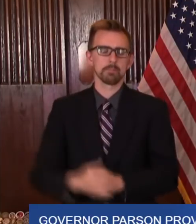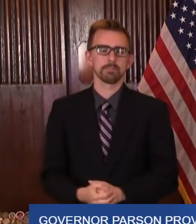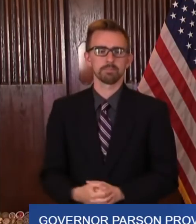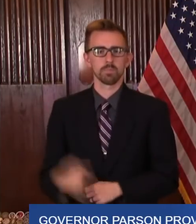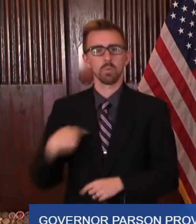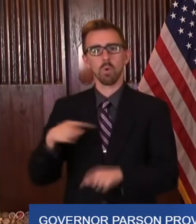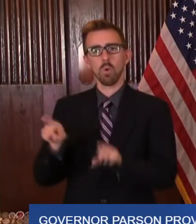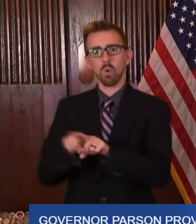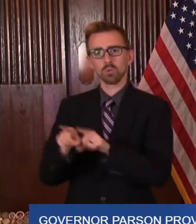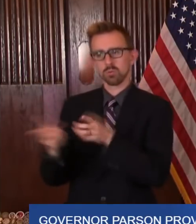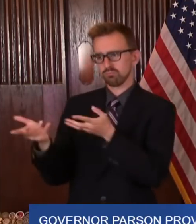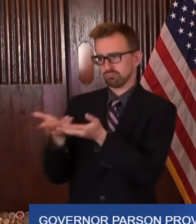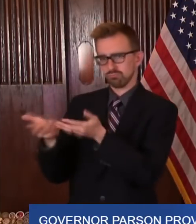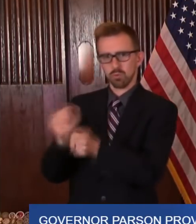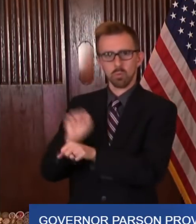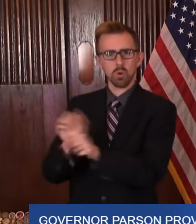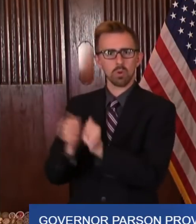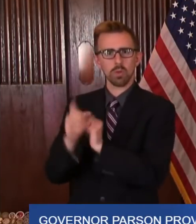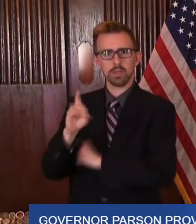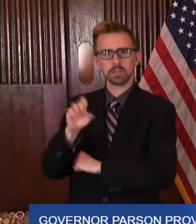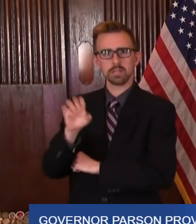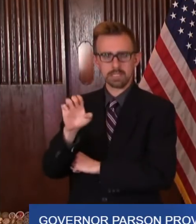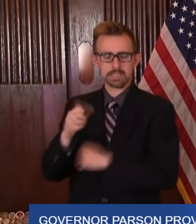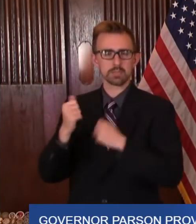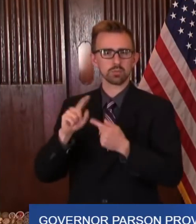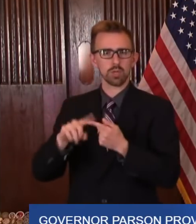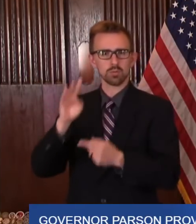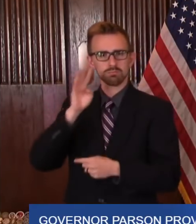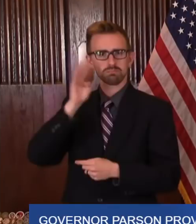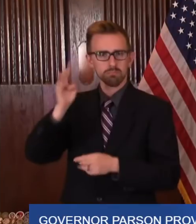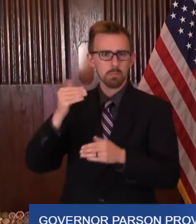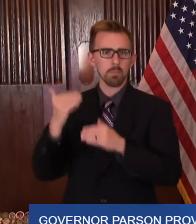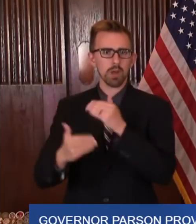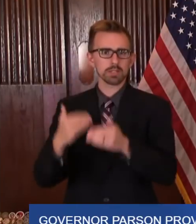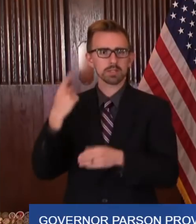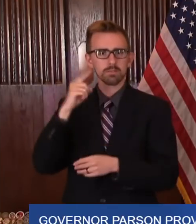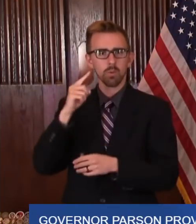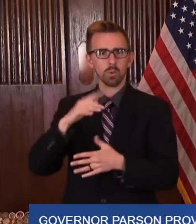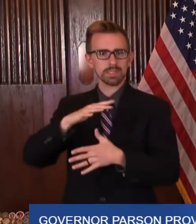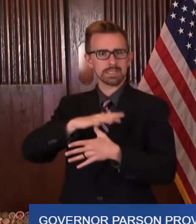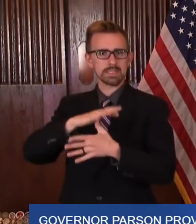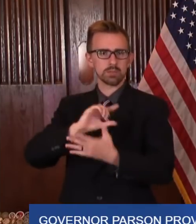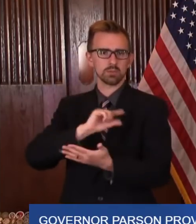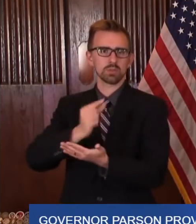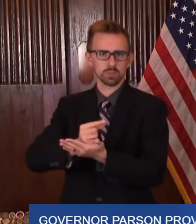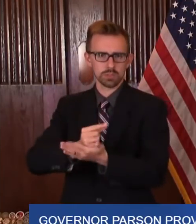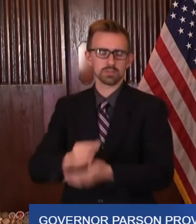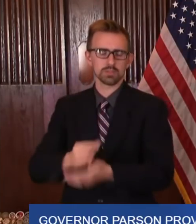with DESE to hopefully develop a process for senior graduation.